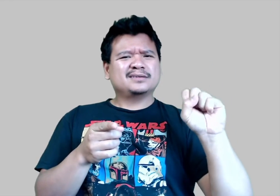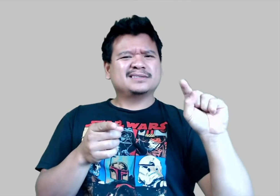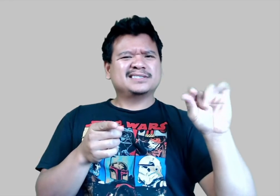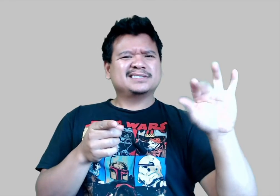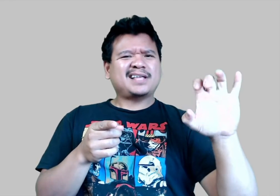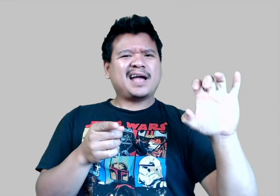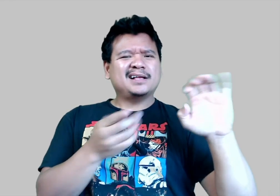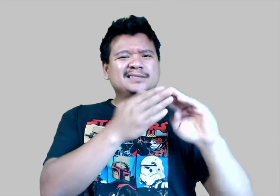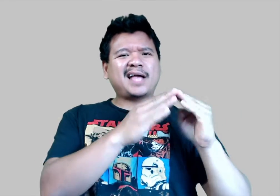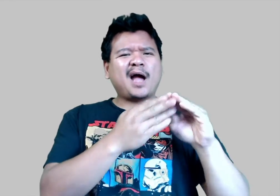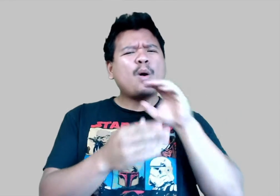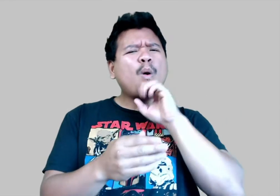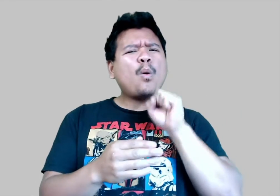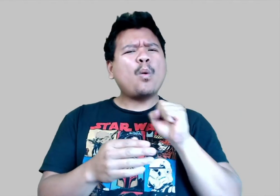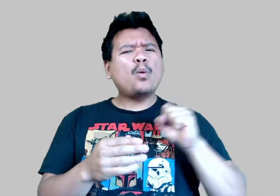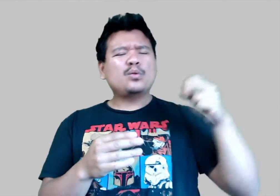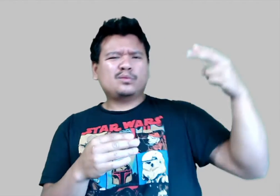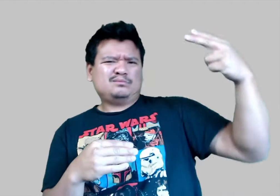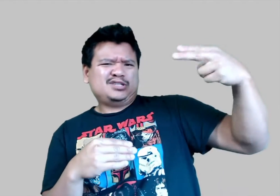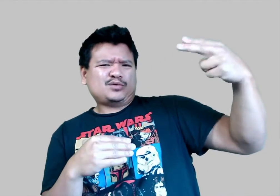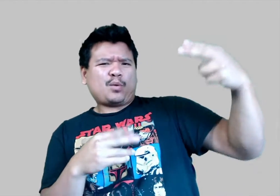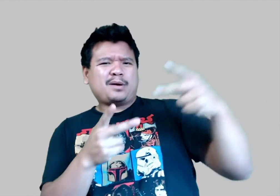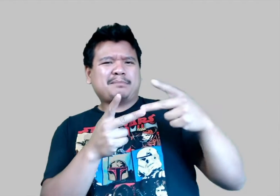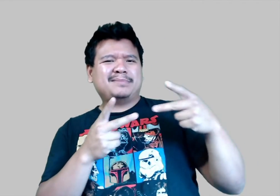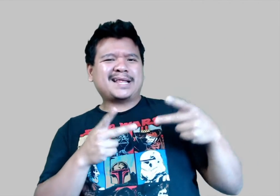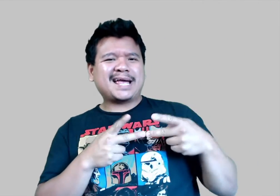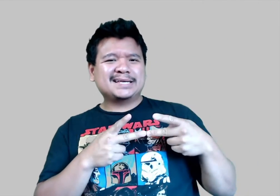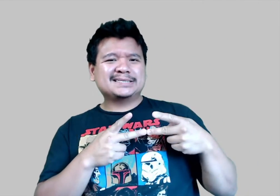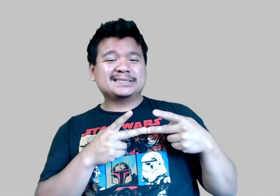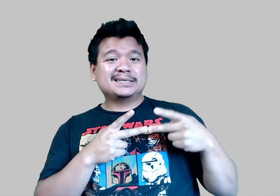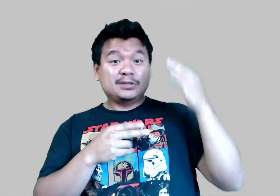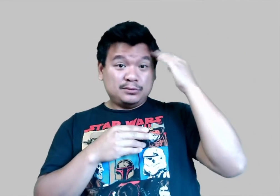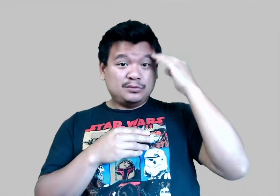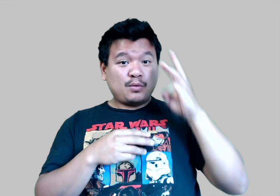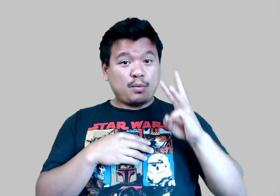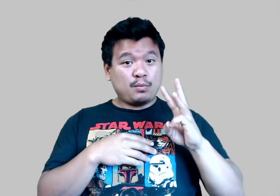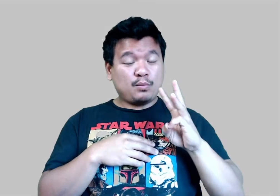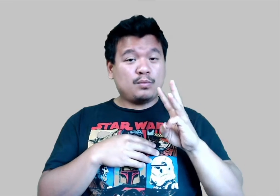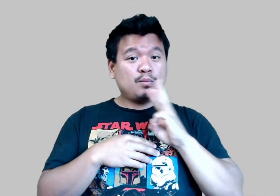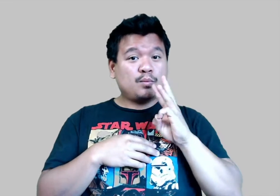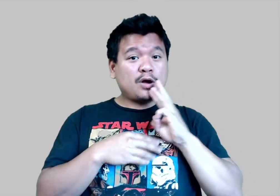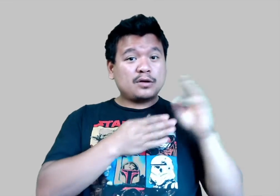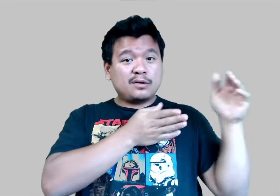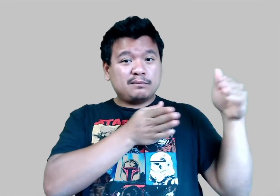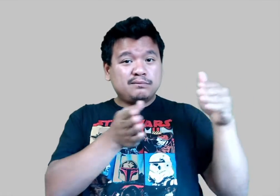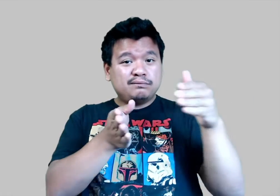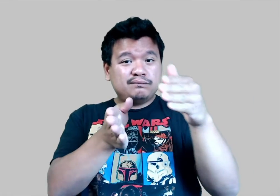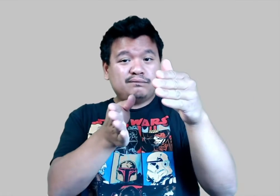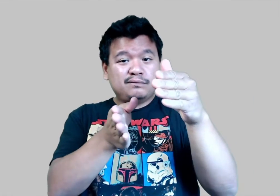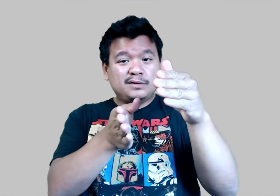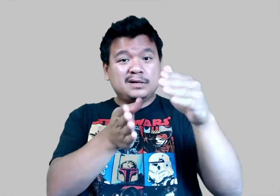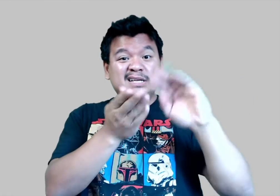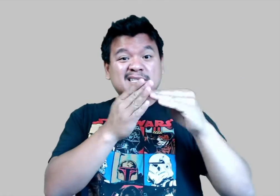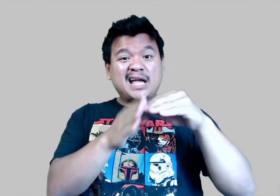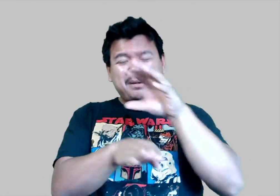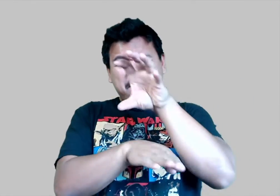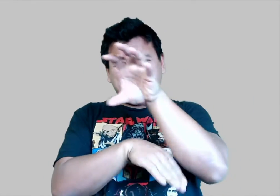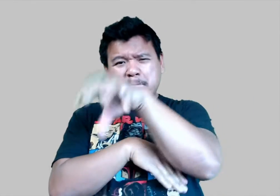town. It's a historic place situated right in front of the river.